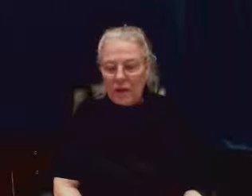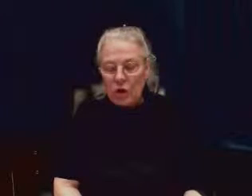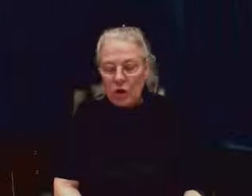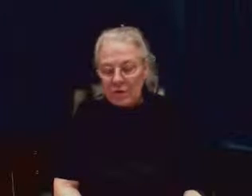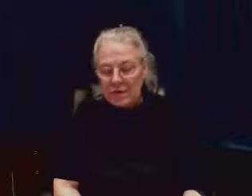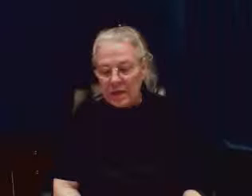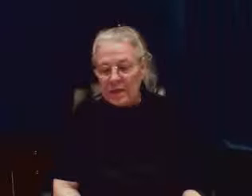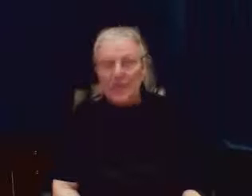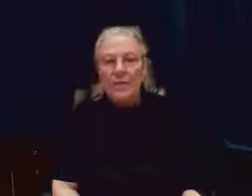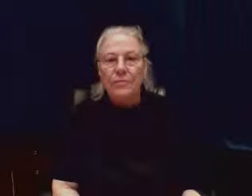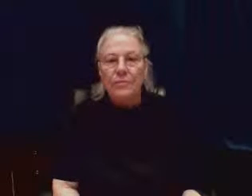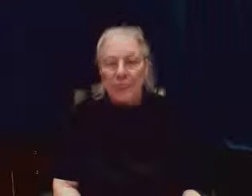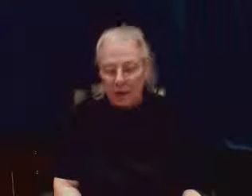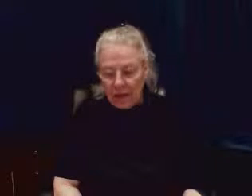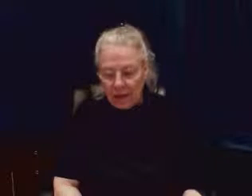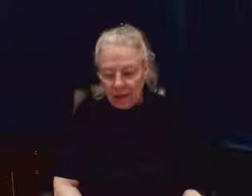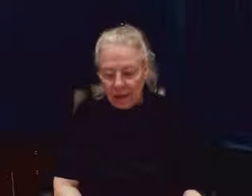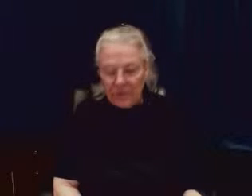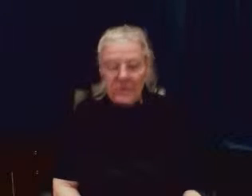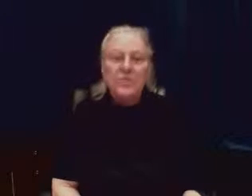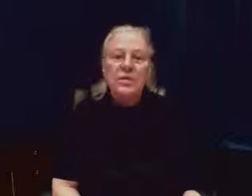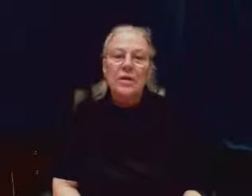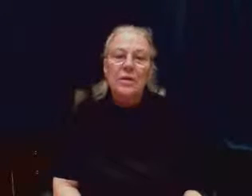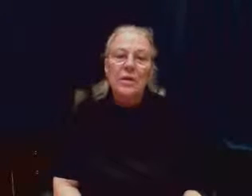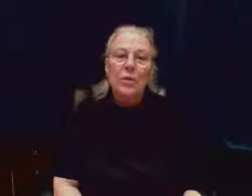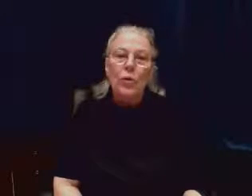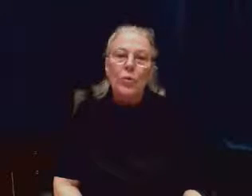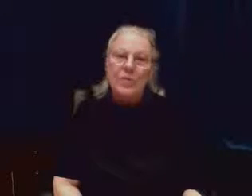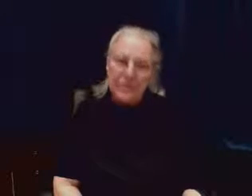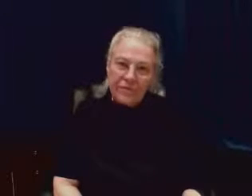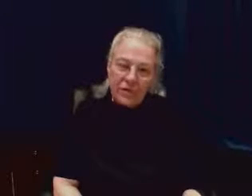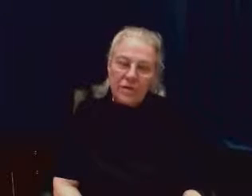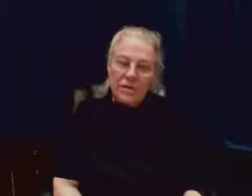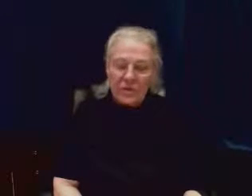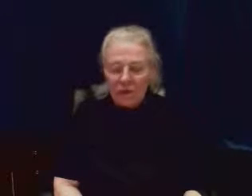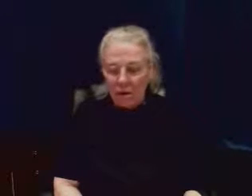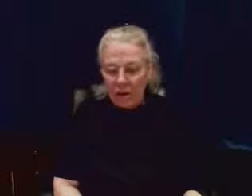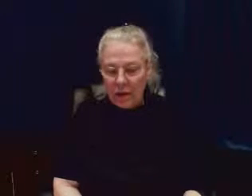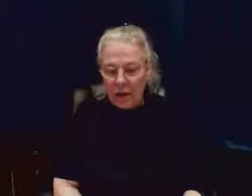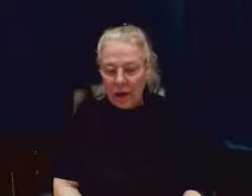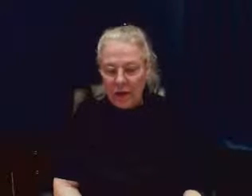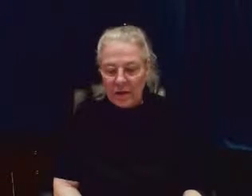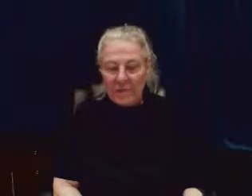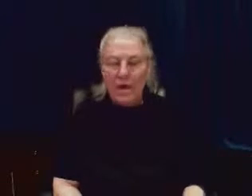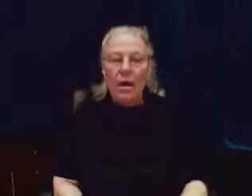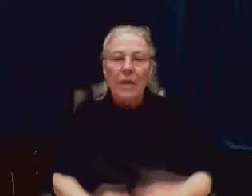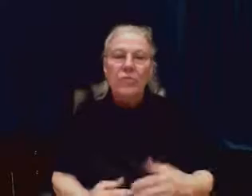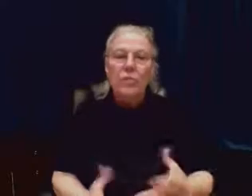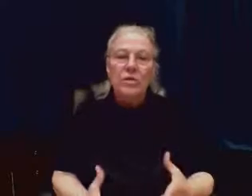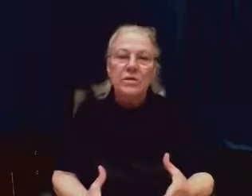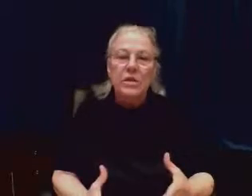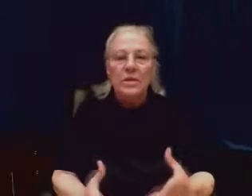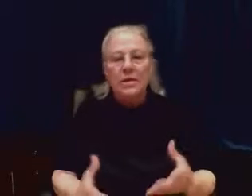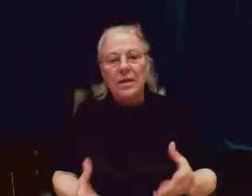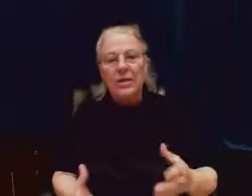His yoke is easy. This one's a little more difficult song. It has a lot of words that need to